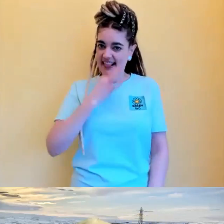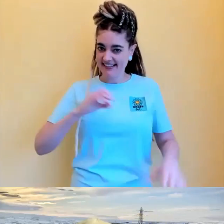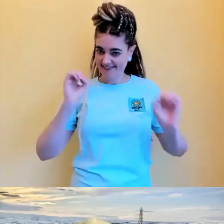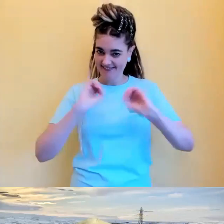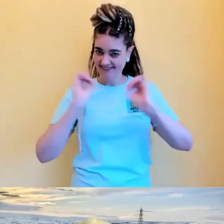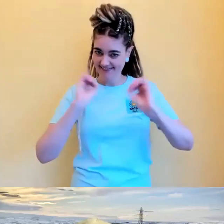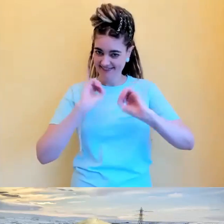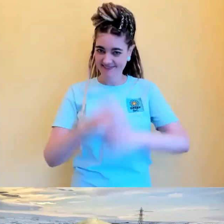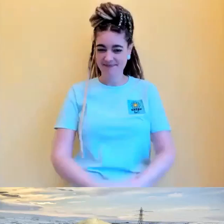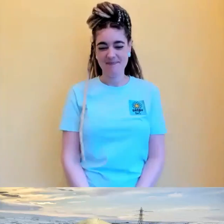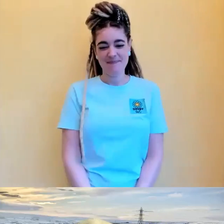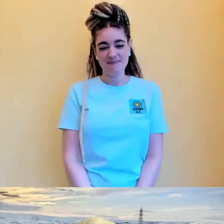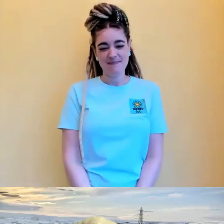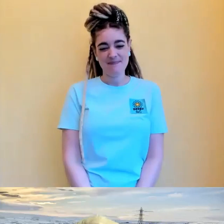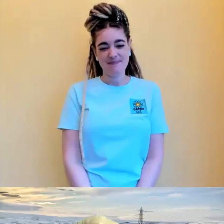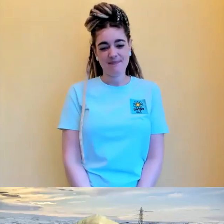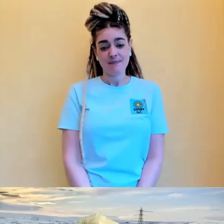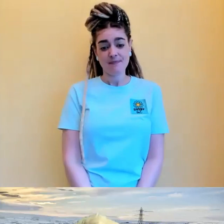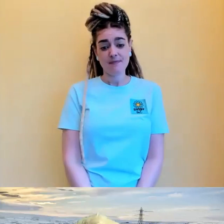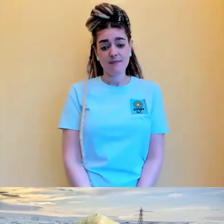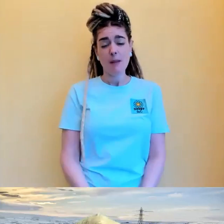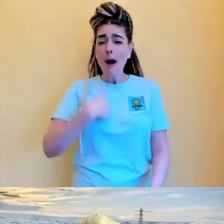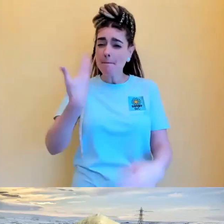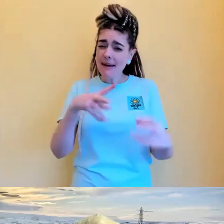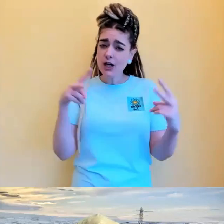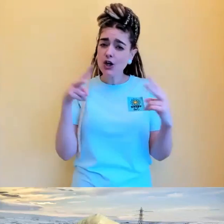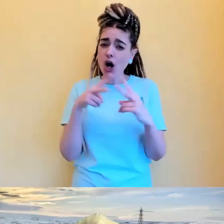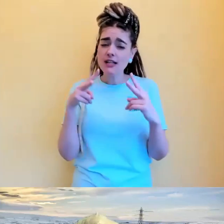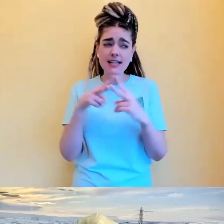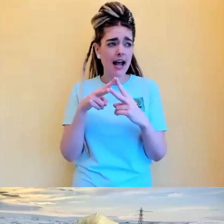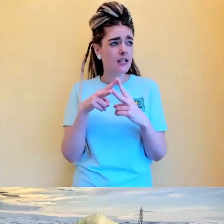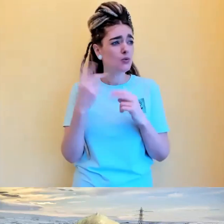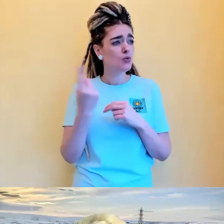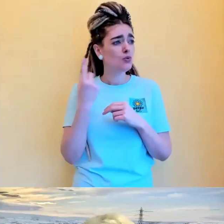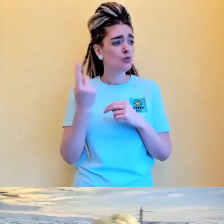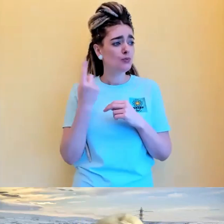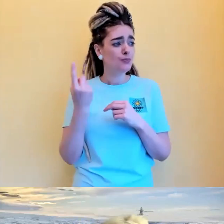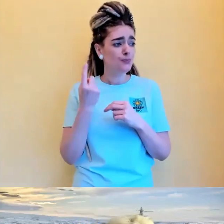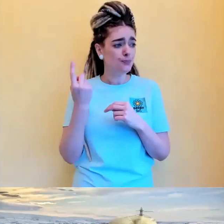But I will say I got contacted by a